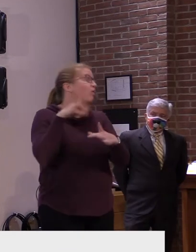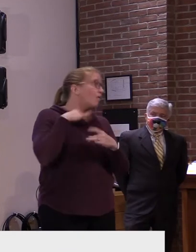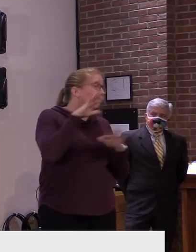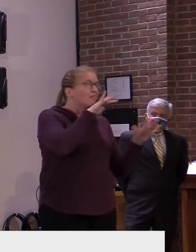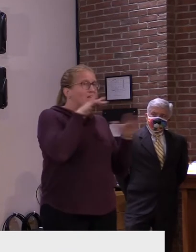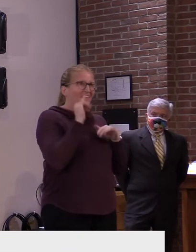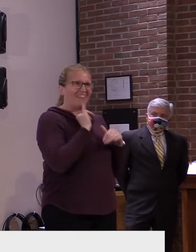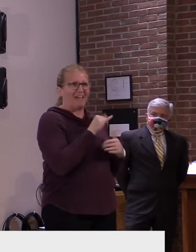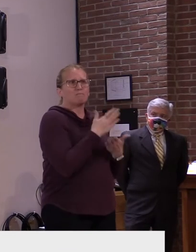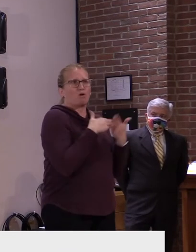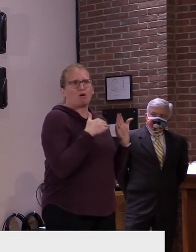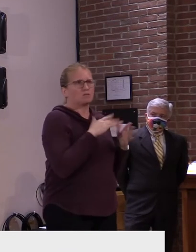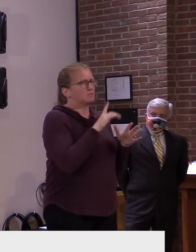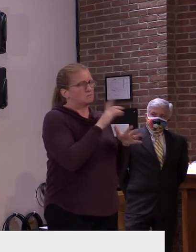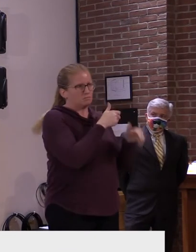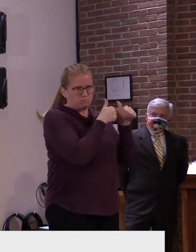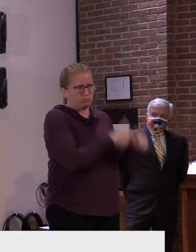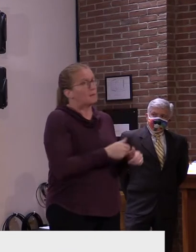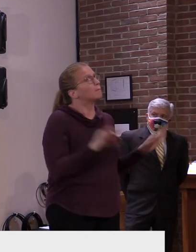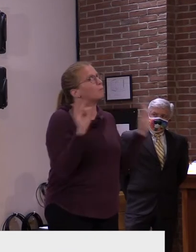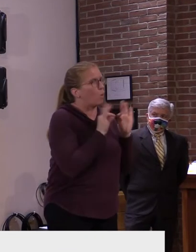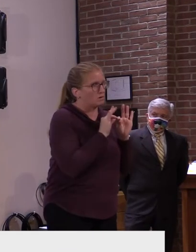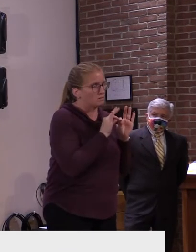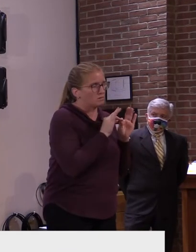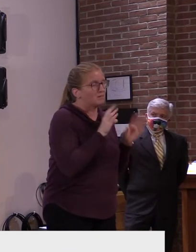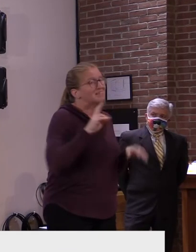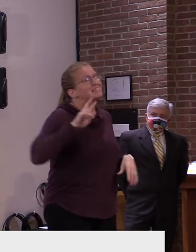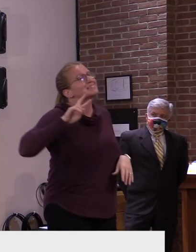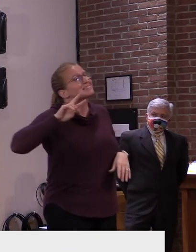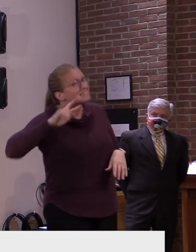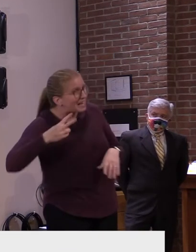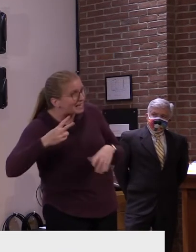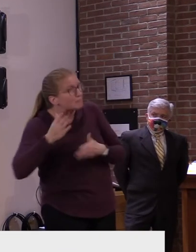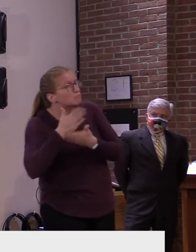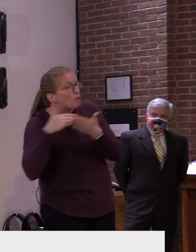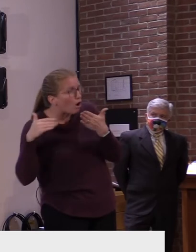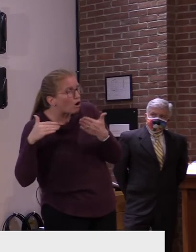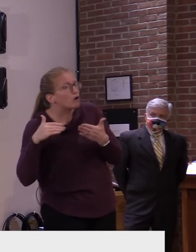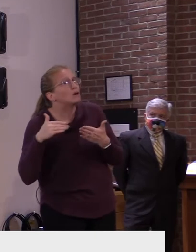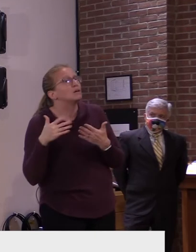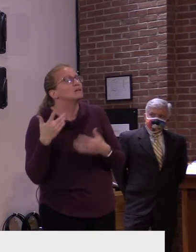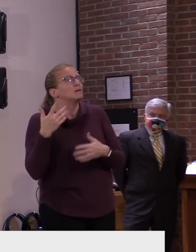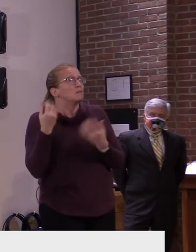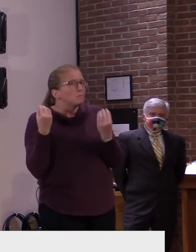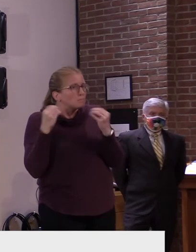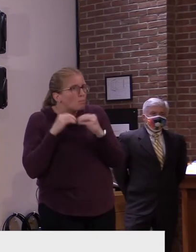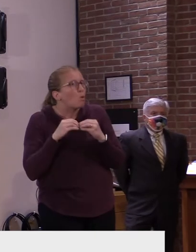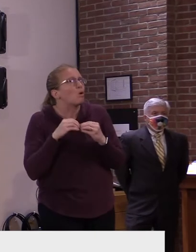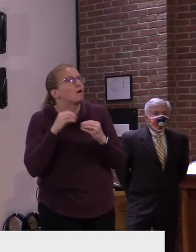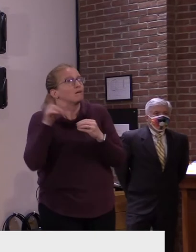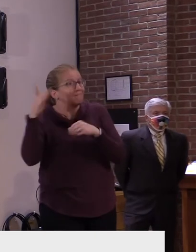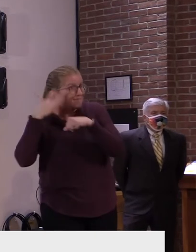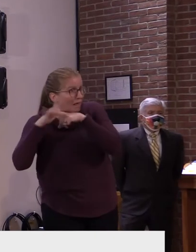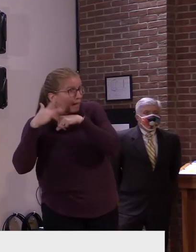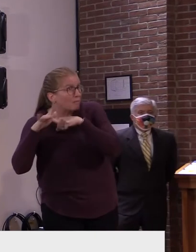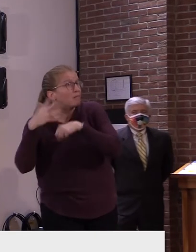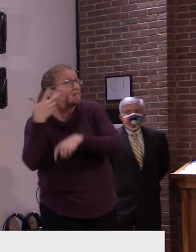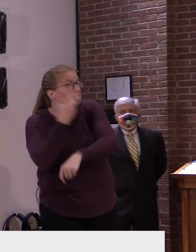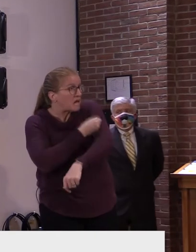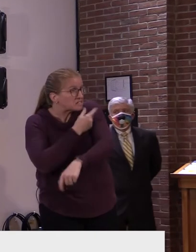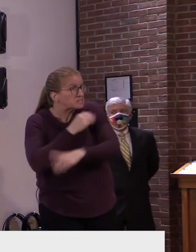pathway b is very gradual uptake of vaccine state by state by state across this